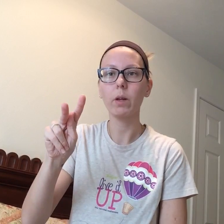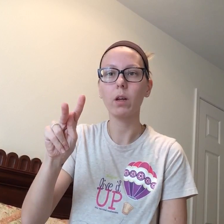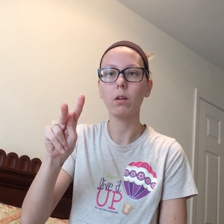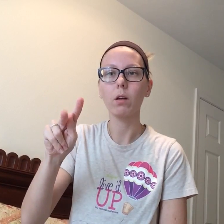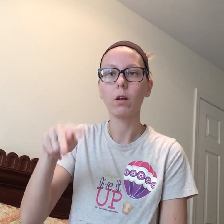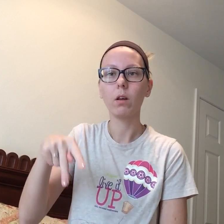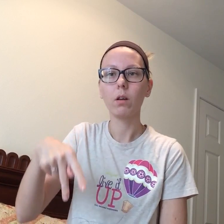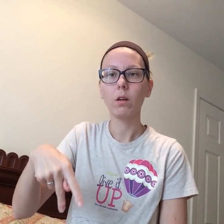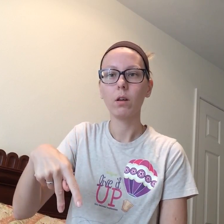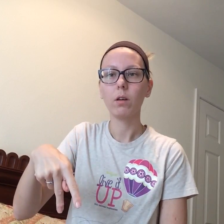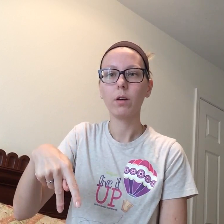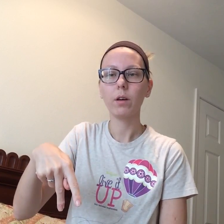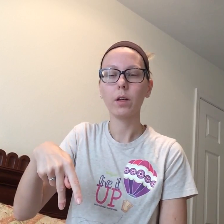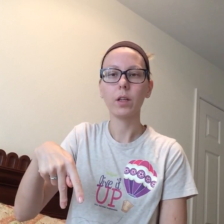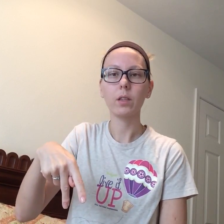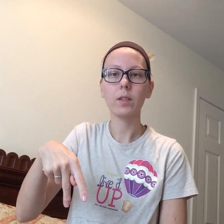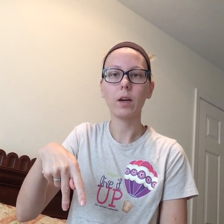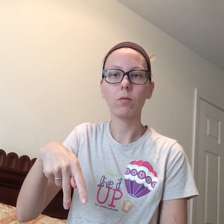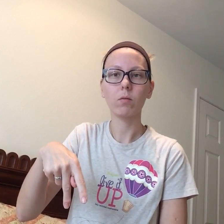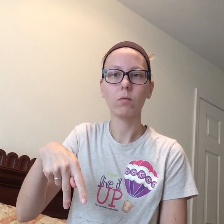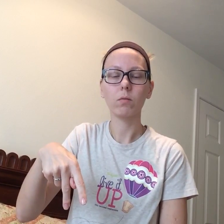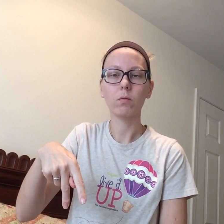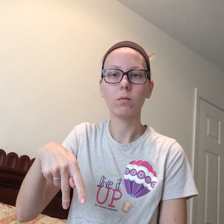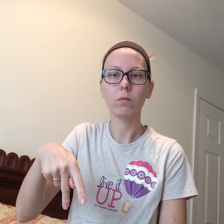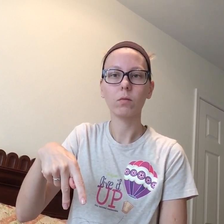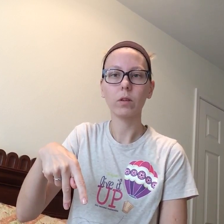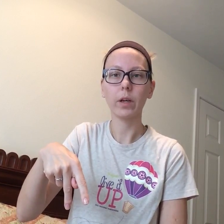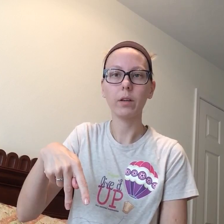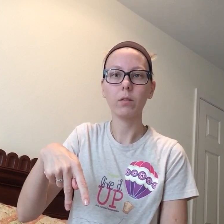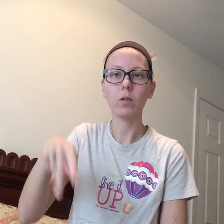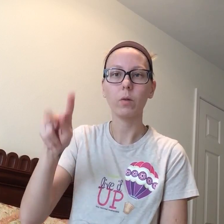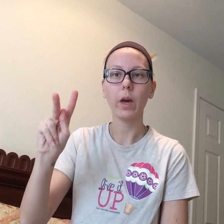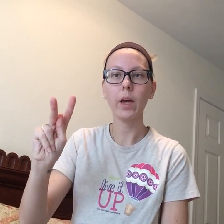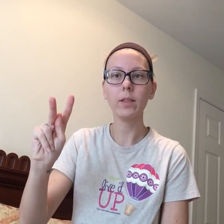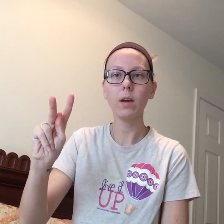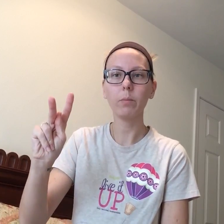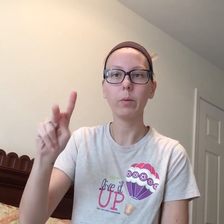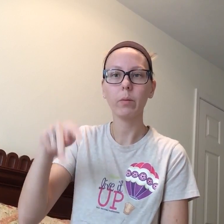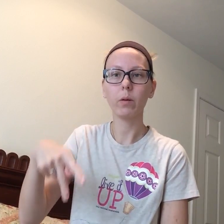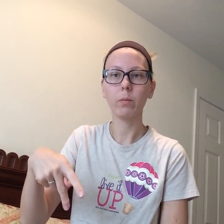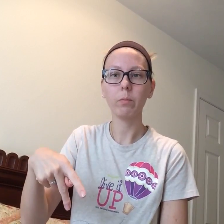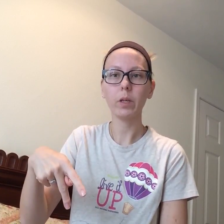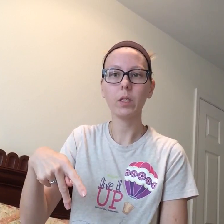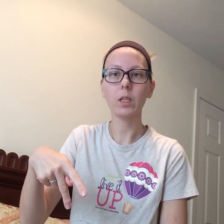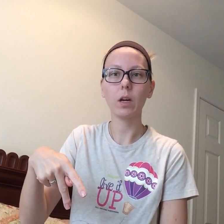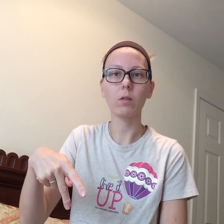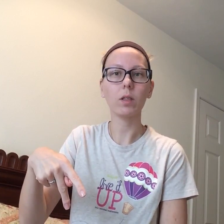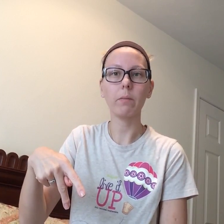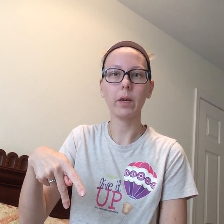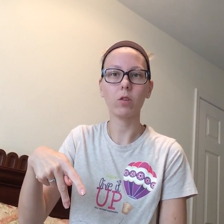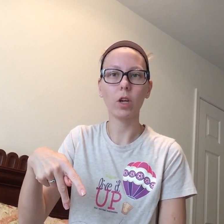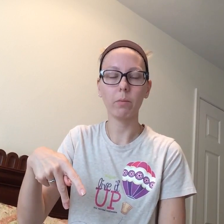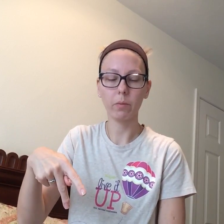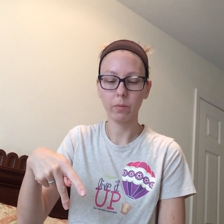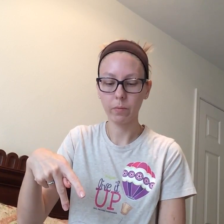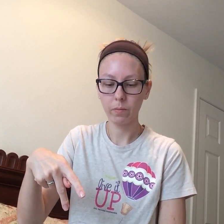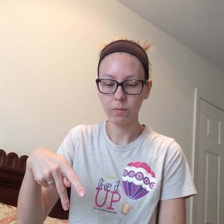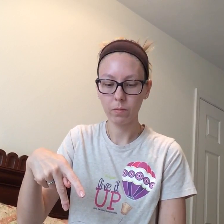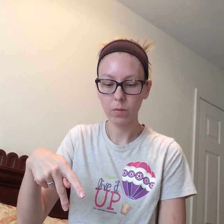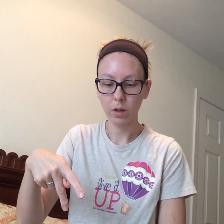it, and then it's down. Okay, so K is up, P is down, same hand shape.